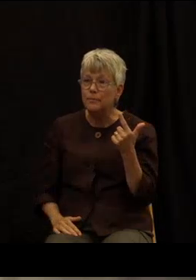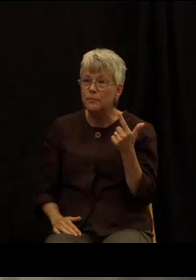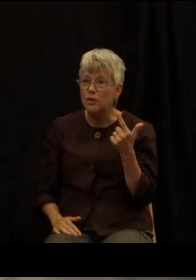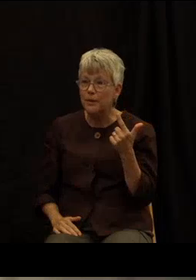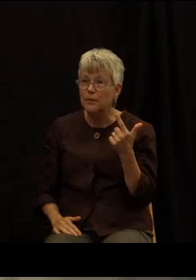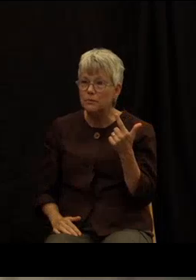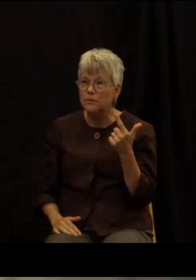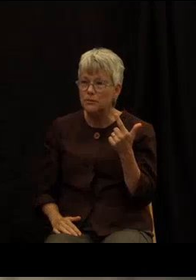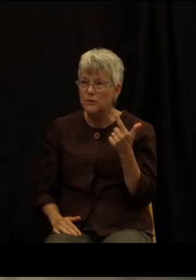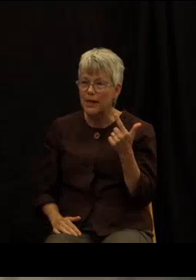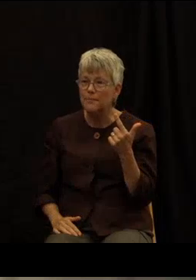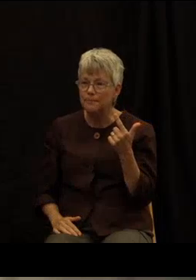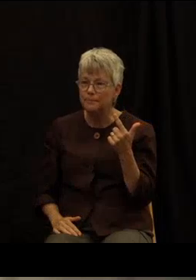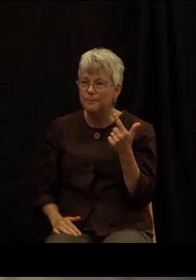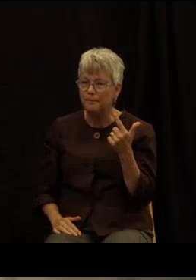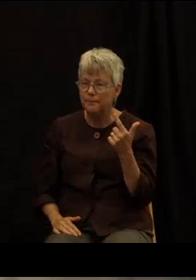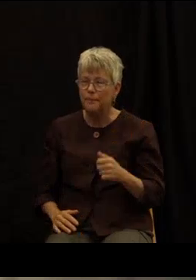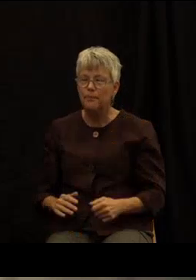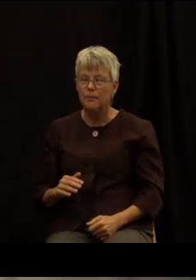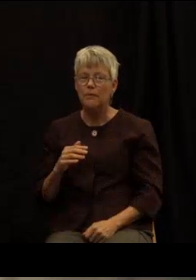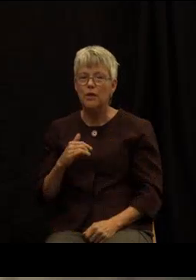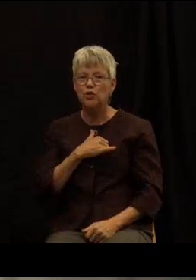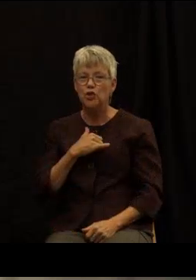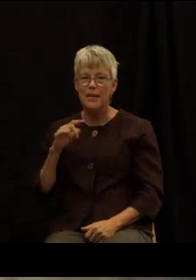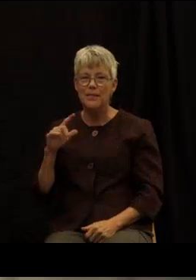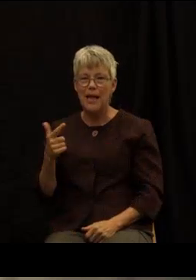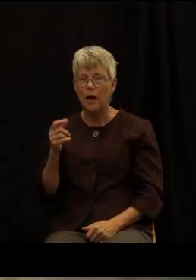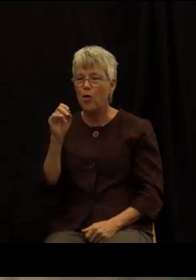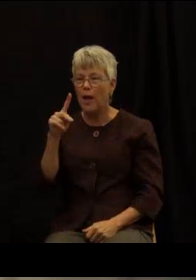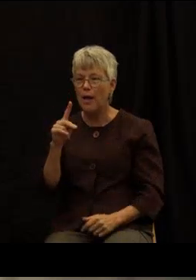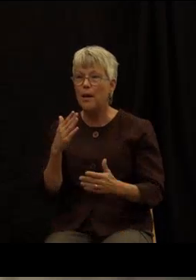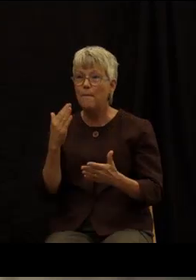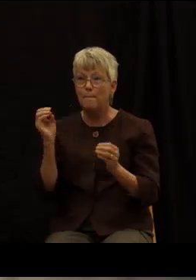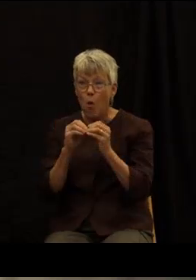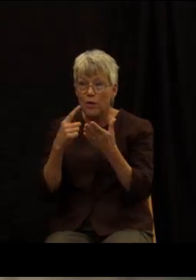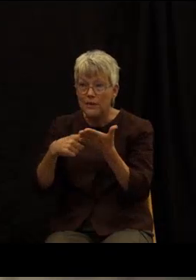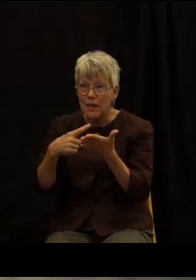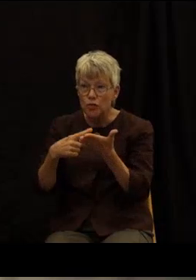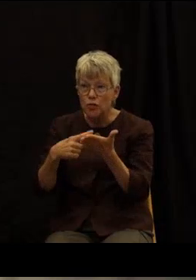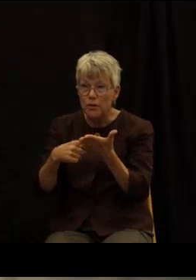This is Jimmy. Jimmy, A second. Any more discussion on that?